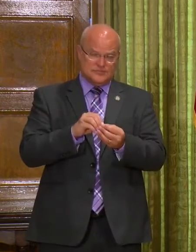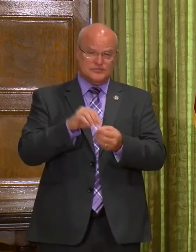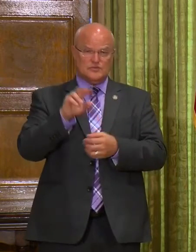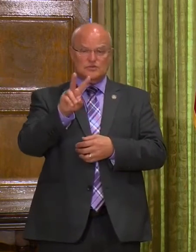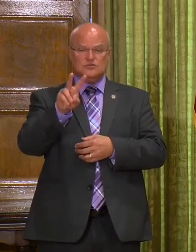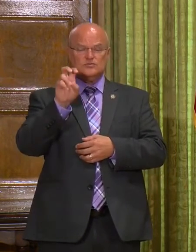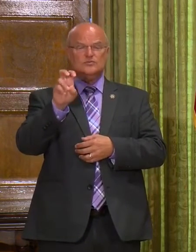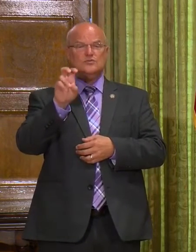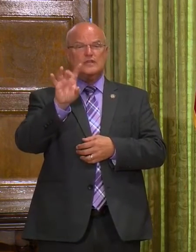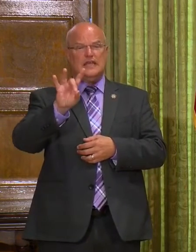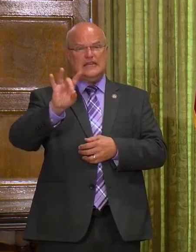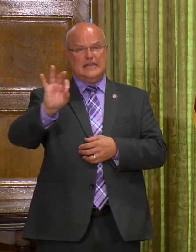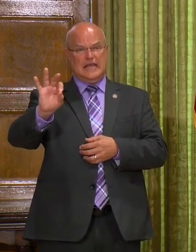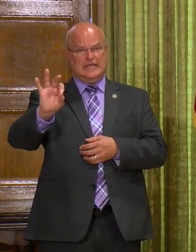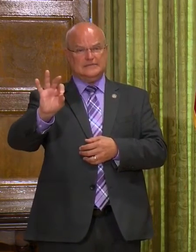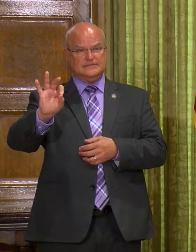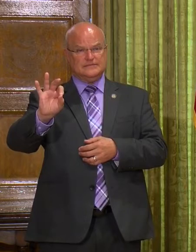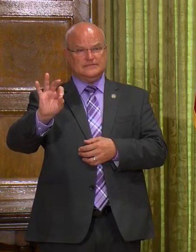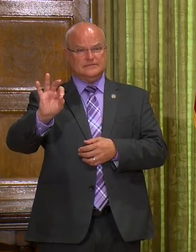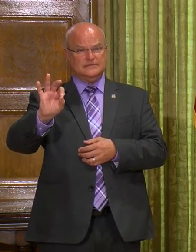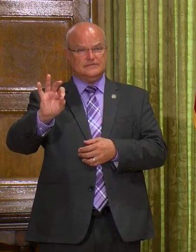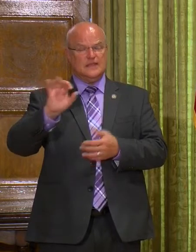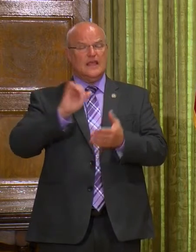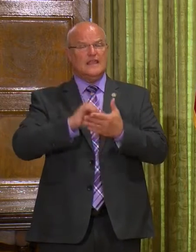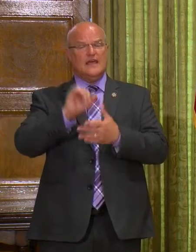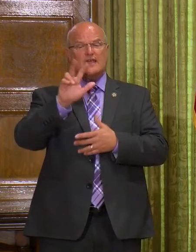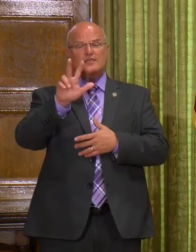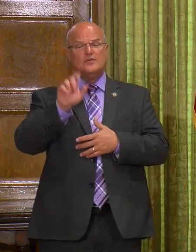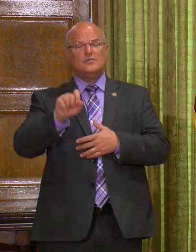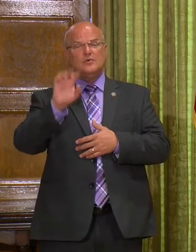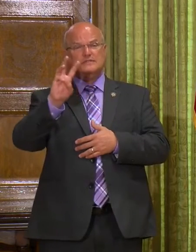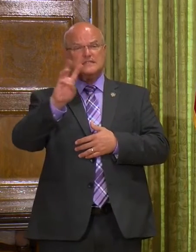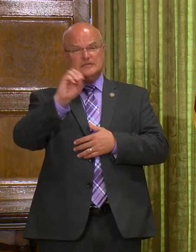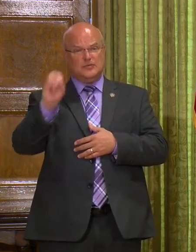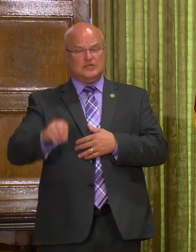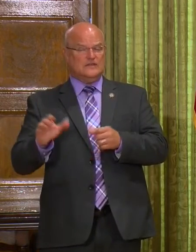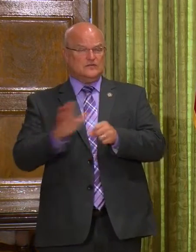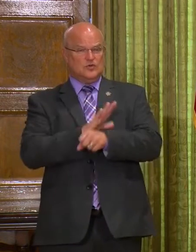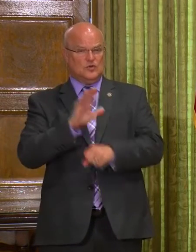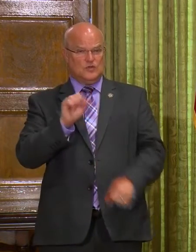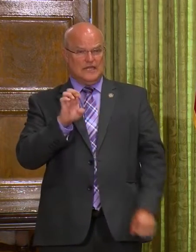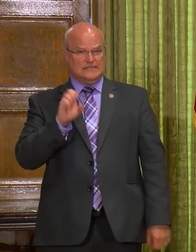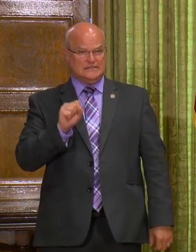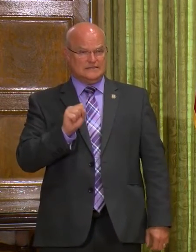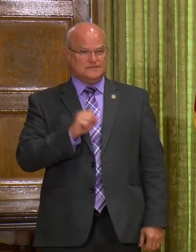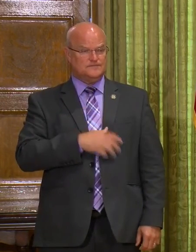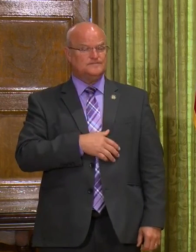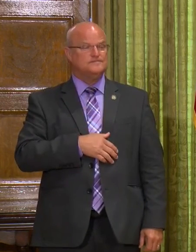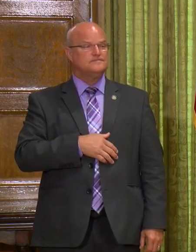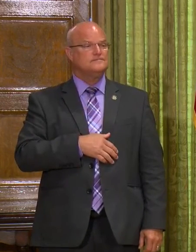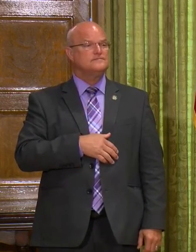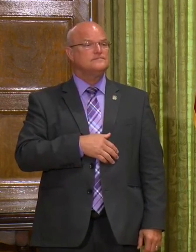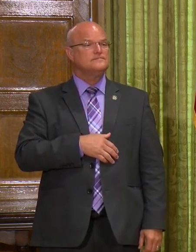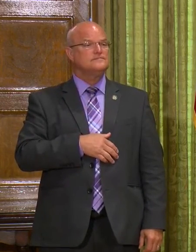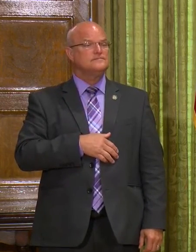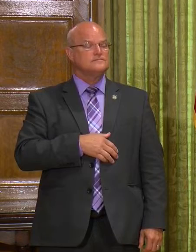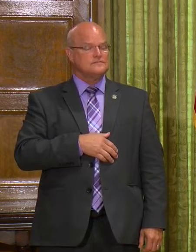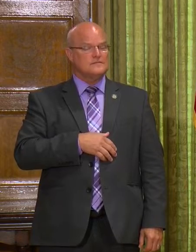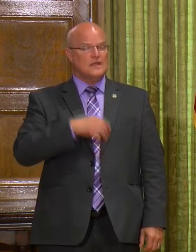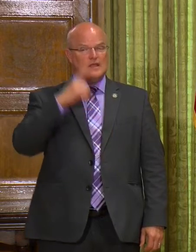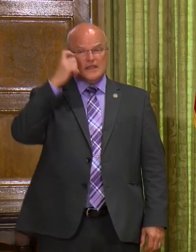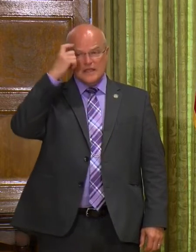to 289, and that is 3.6% of our total cases. The Governor